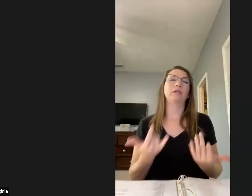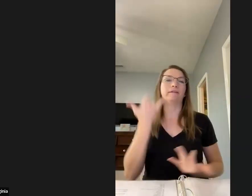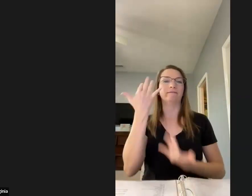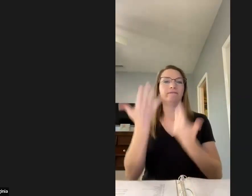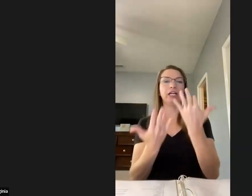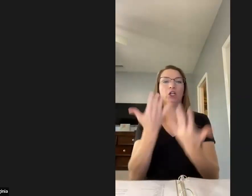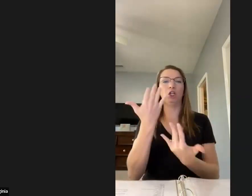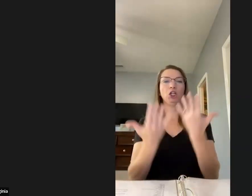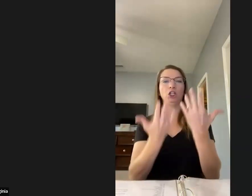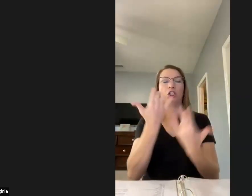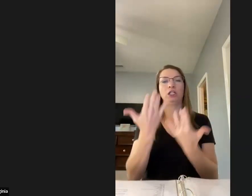Okay. Fire,